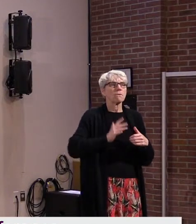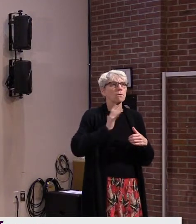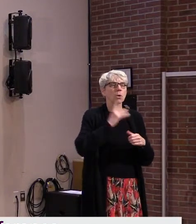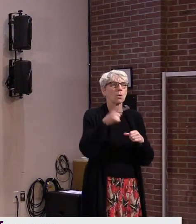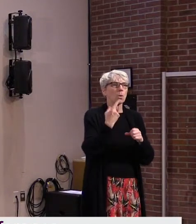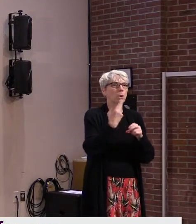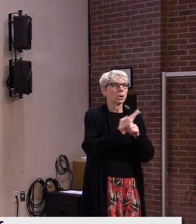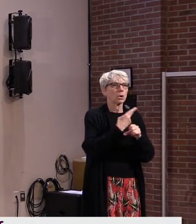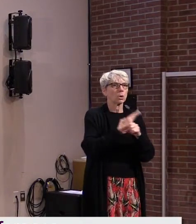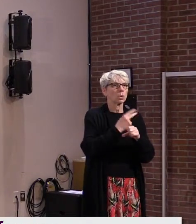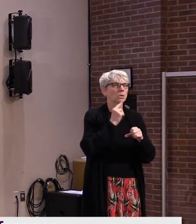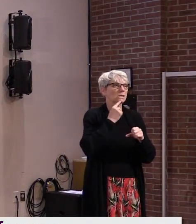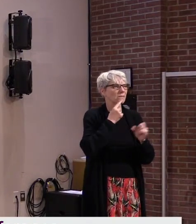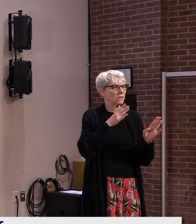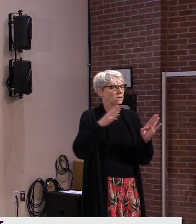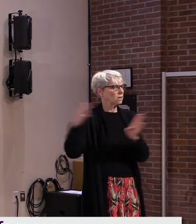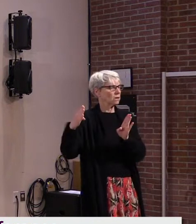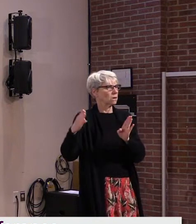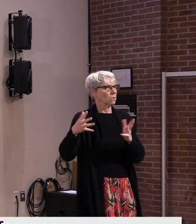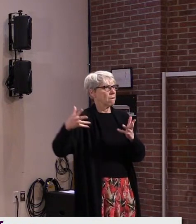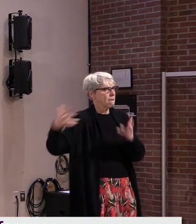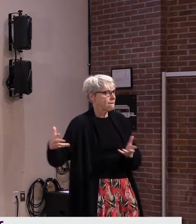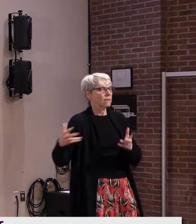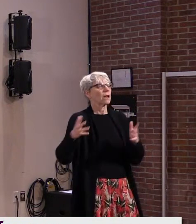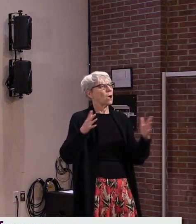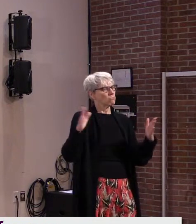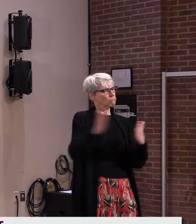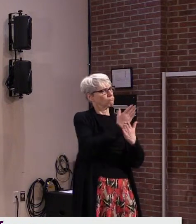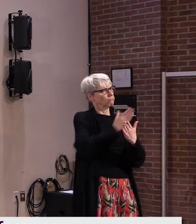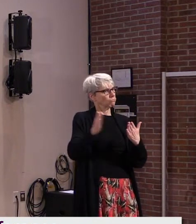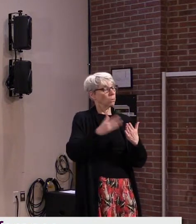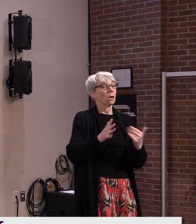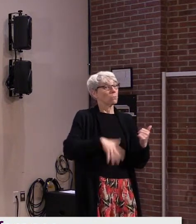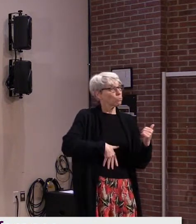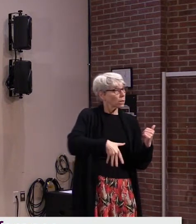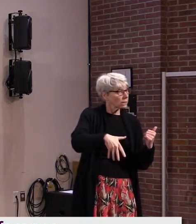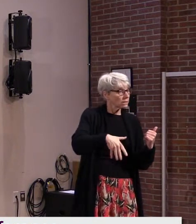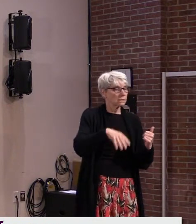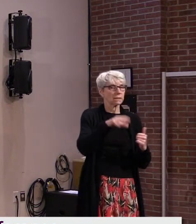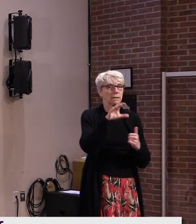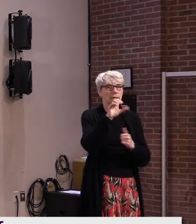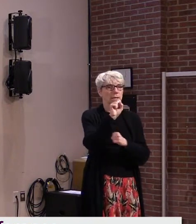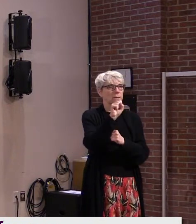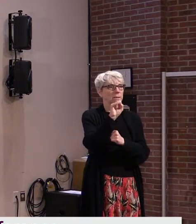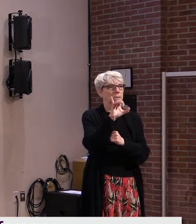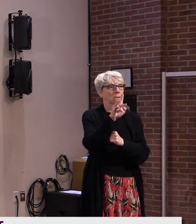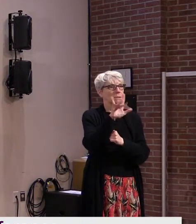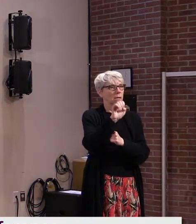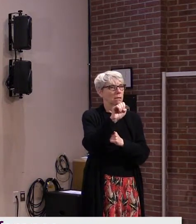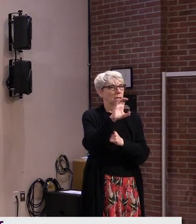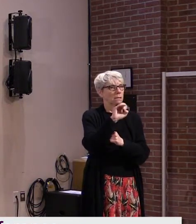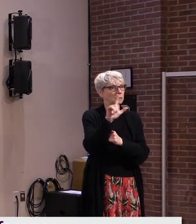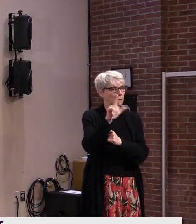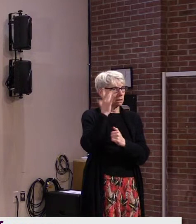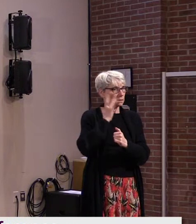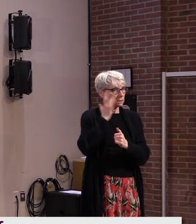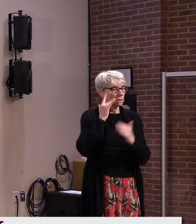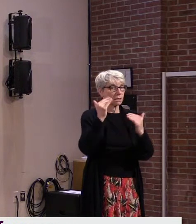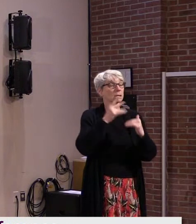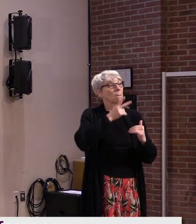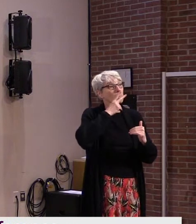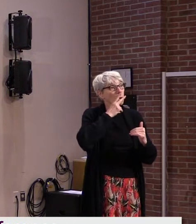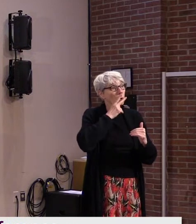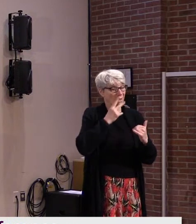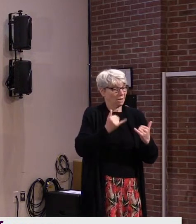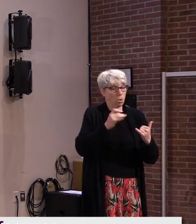using severe end of obesity, pregnancy, sickle cell disease, smoking,